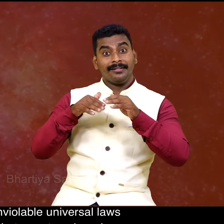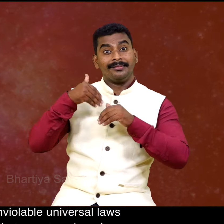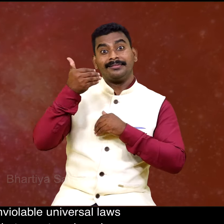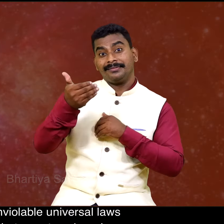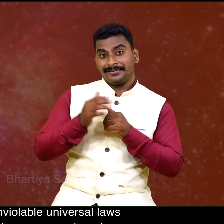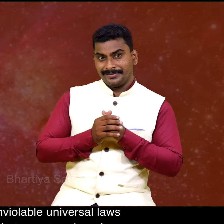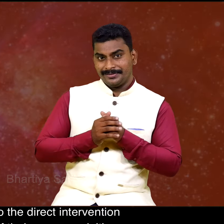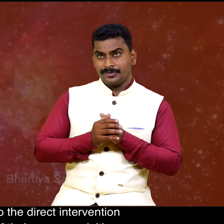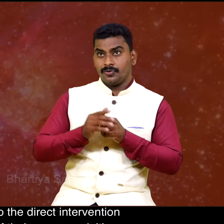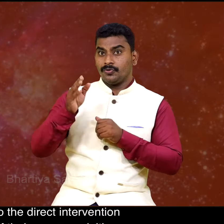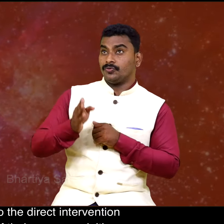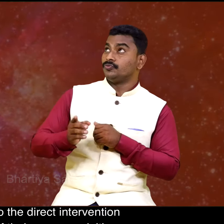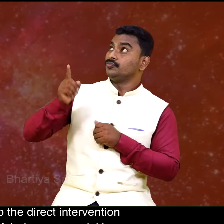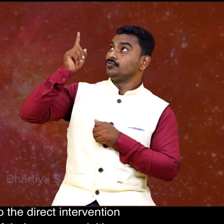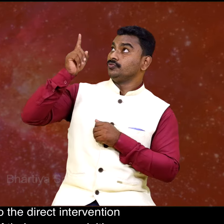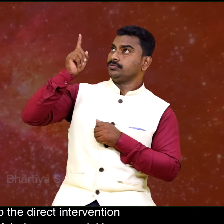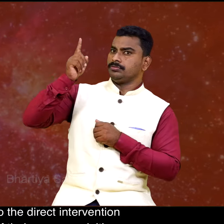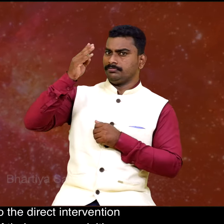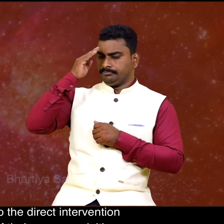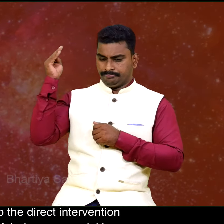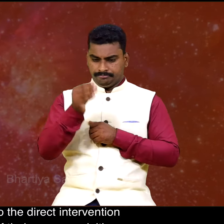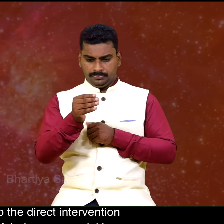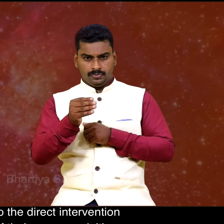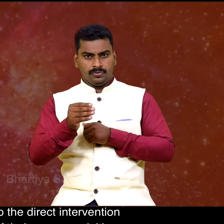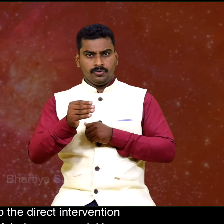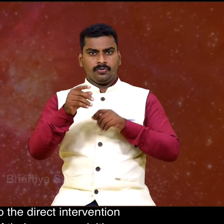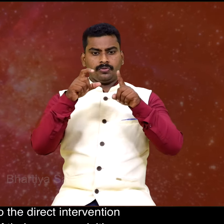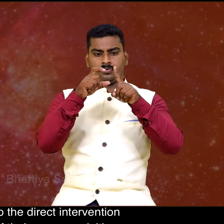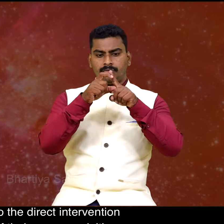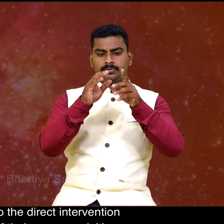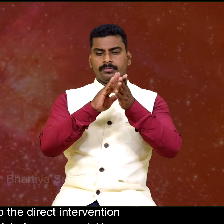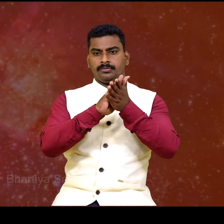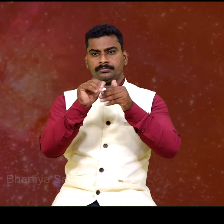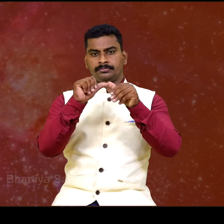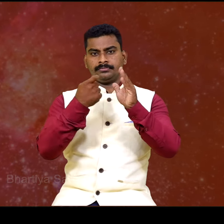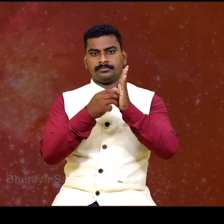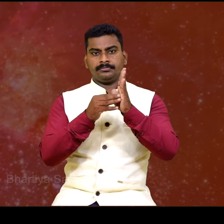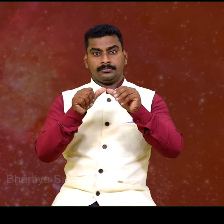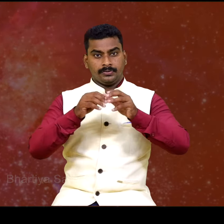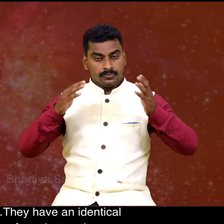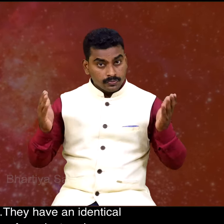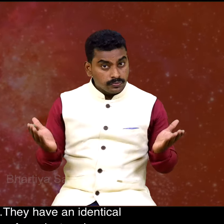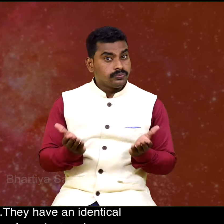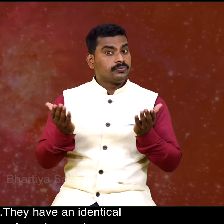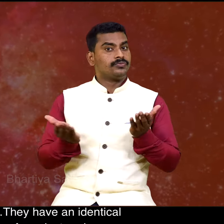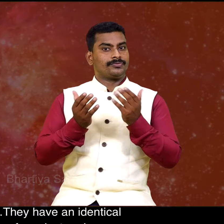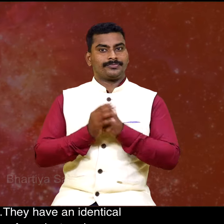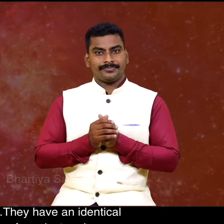to the direct intervention of their supreme deities. They have an